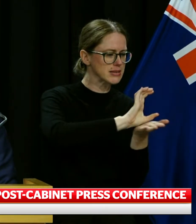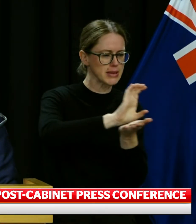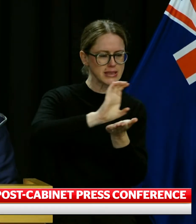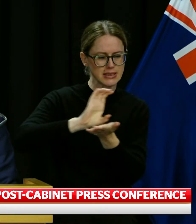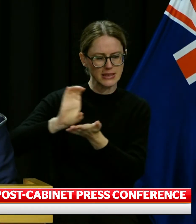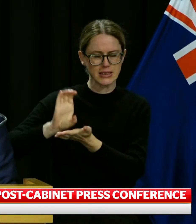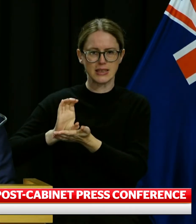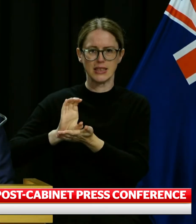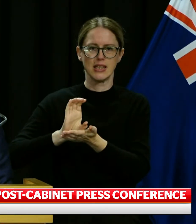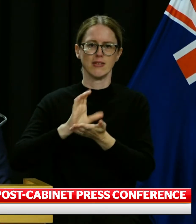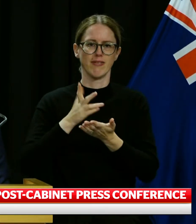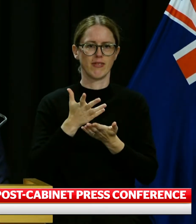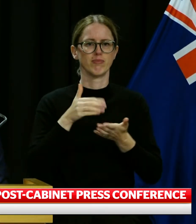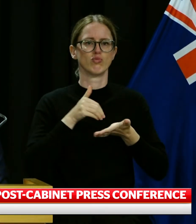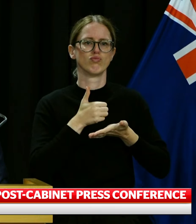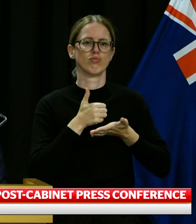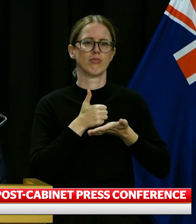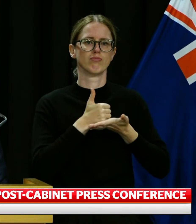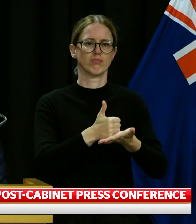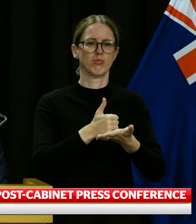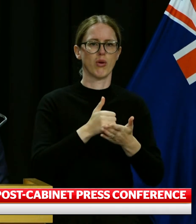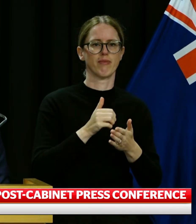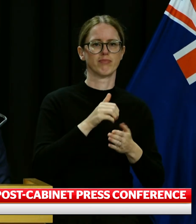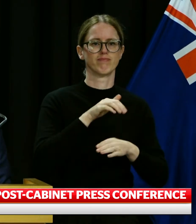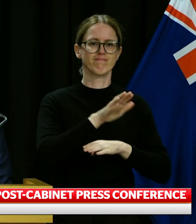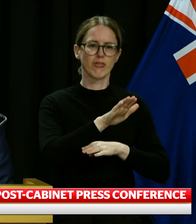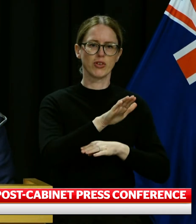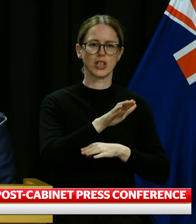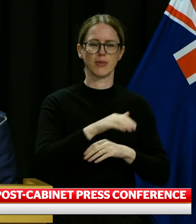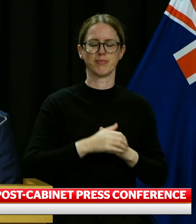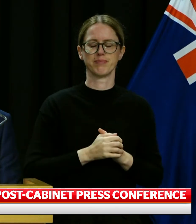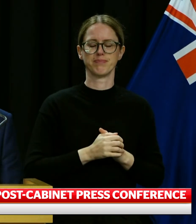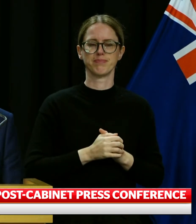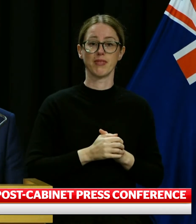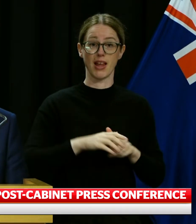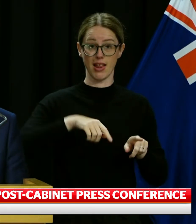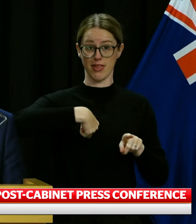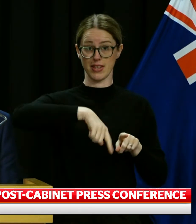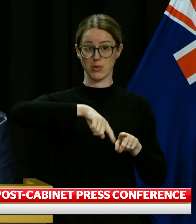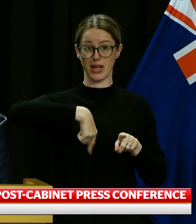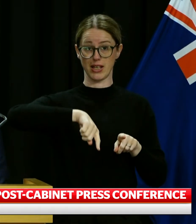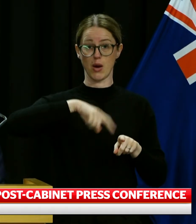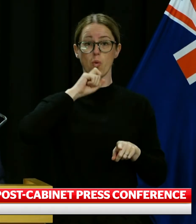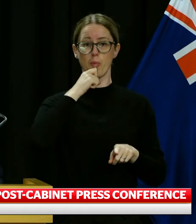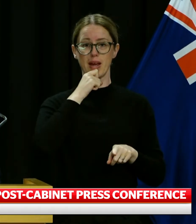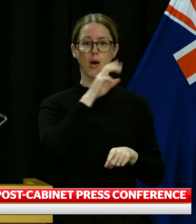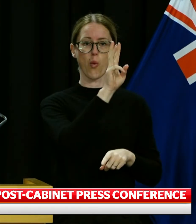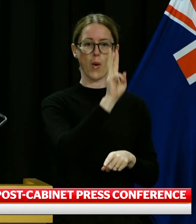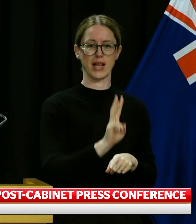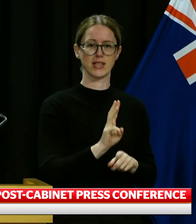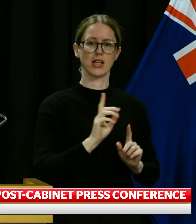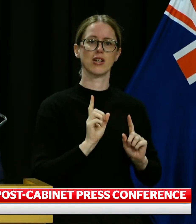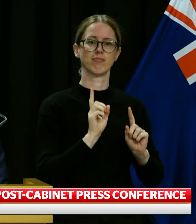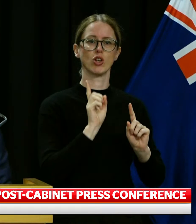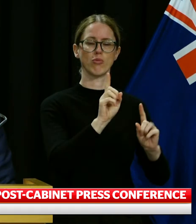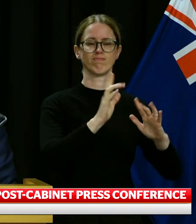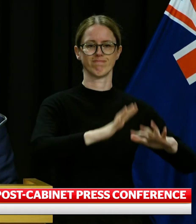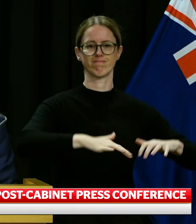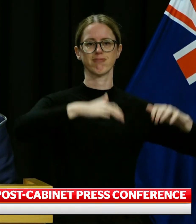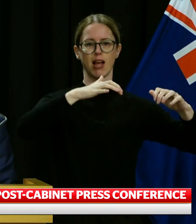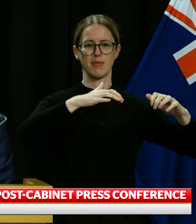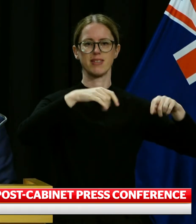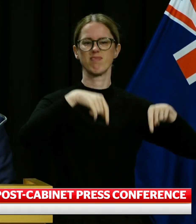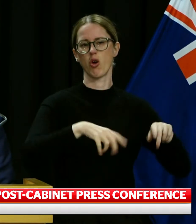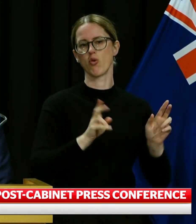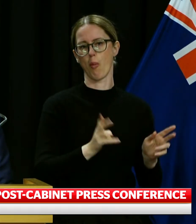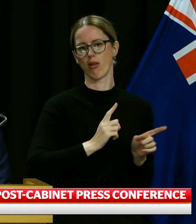and building for the future. So, to the week ahead, I'll be in Wellington this week and I will be attending the House here at Parliament